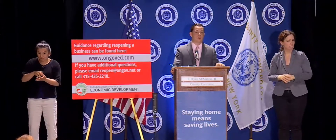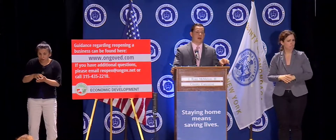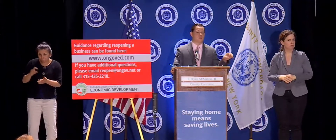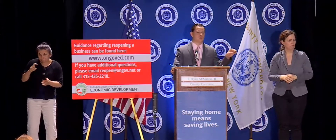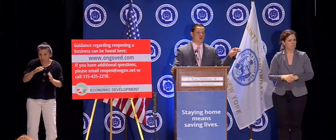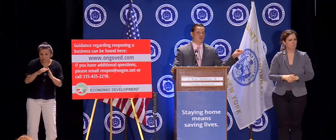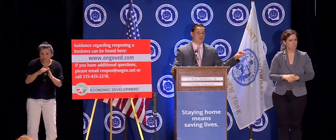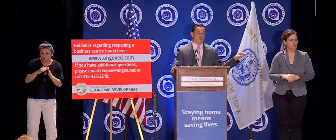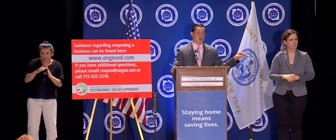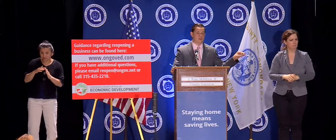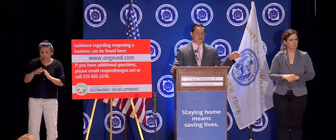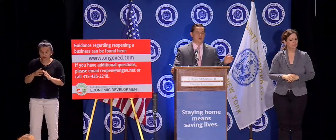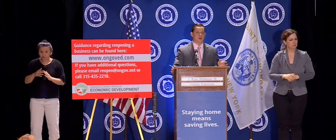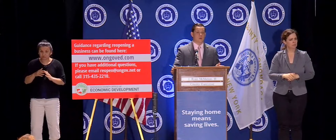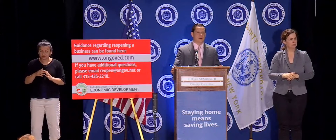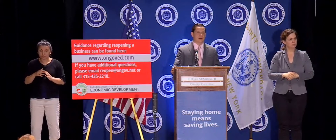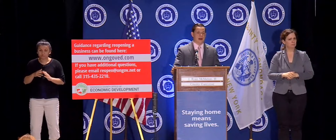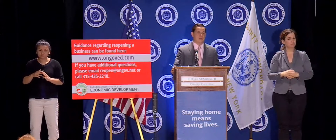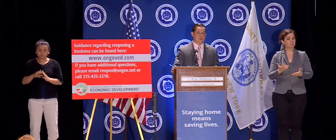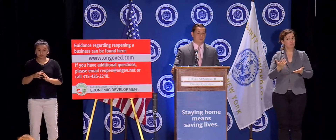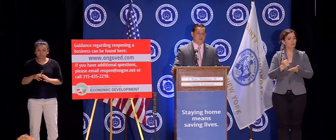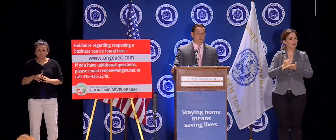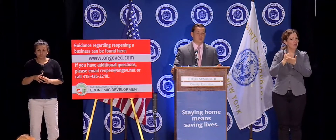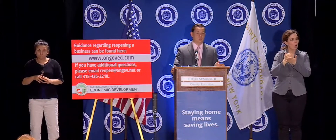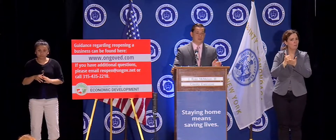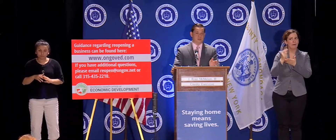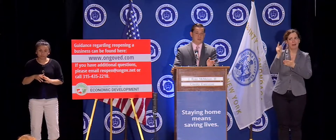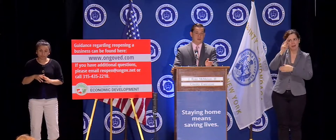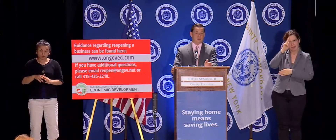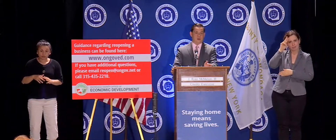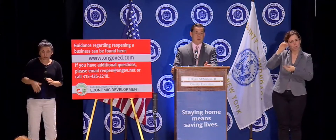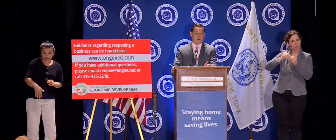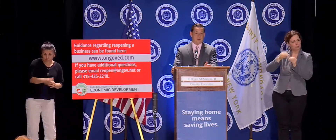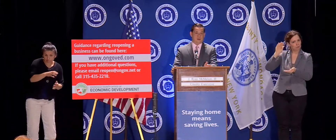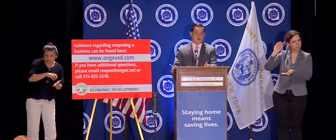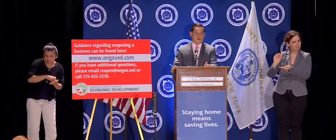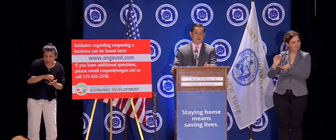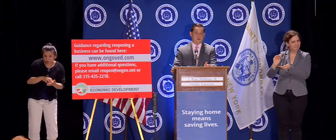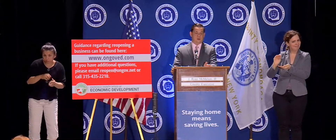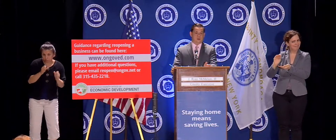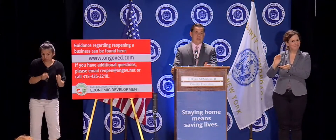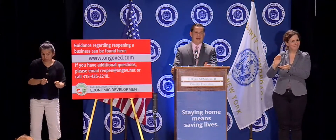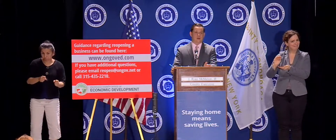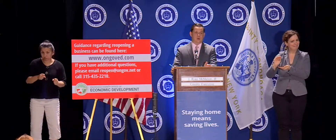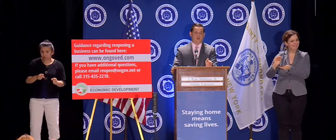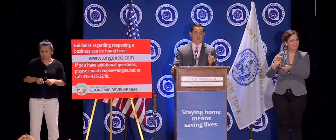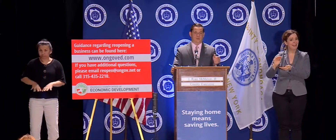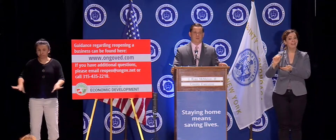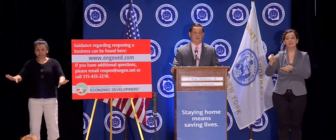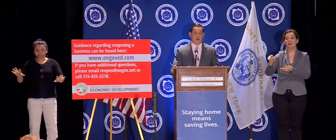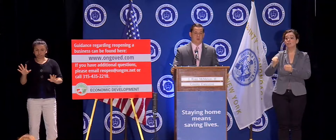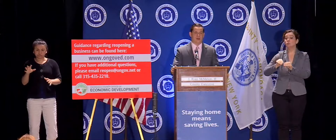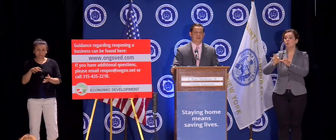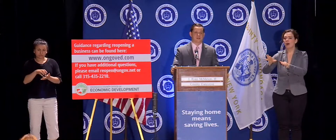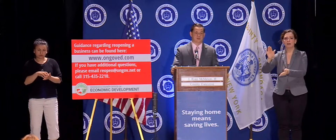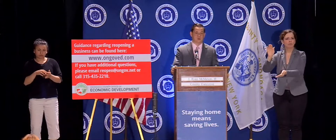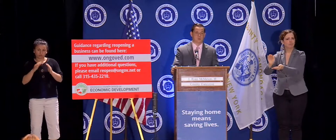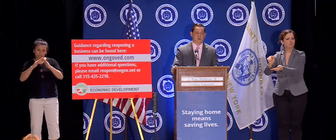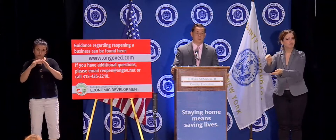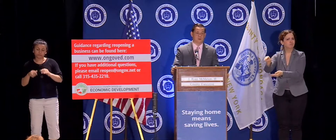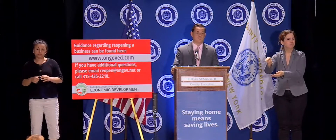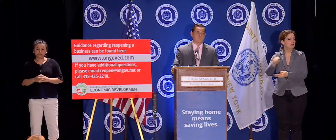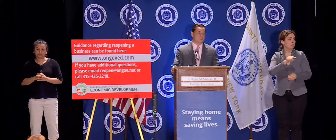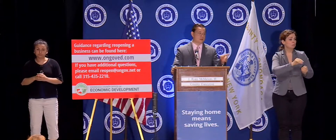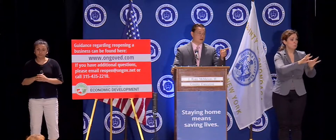them to go back to COVID units where they're not potentially risking the non-COVID residents of